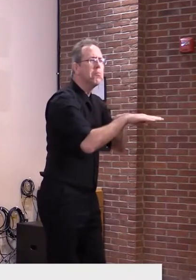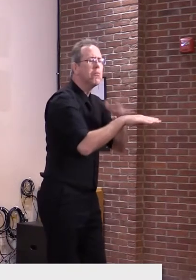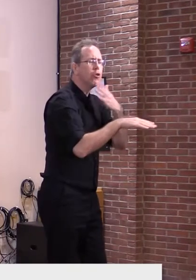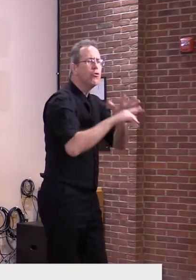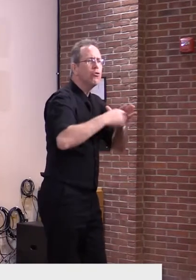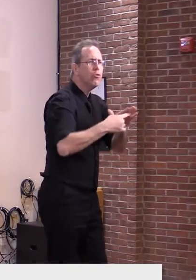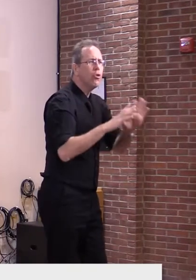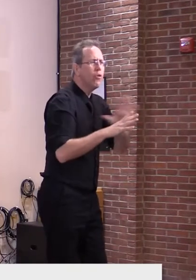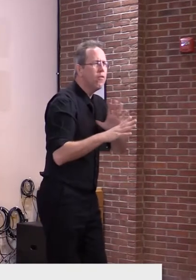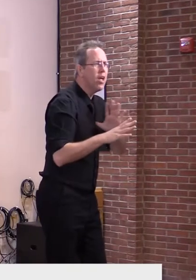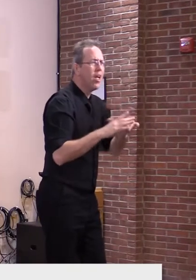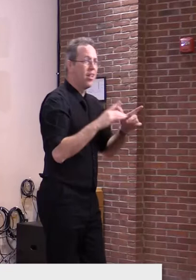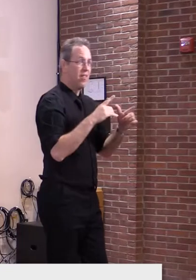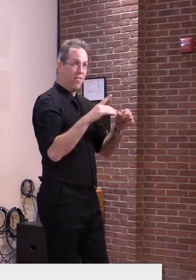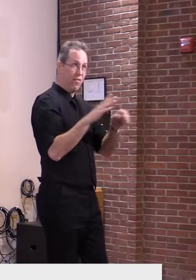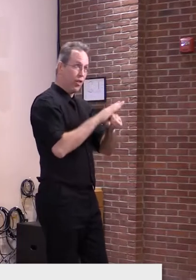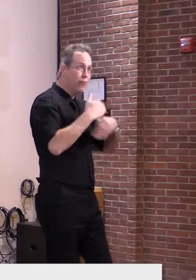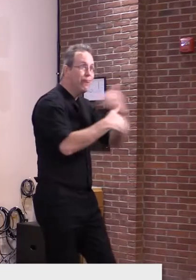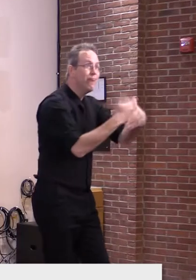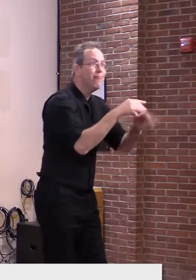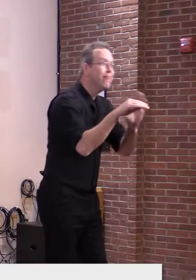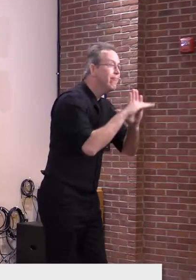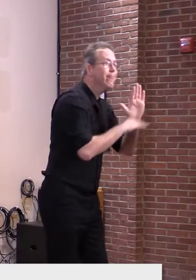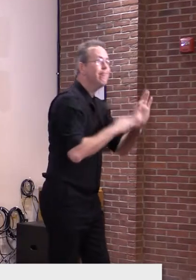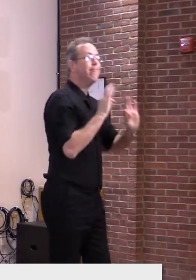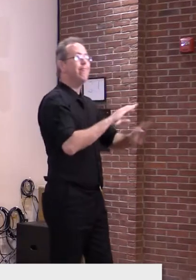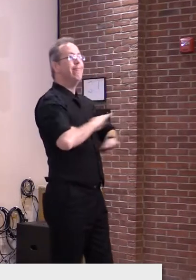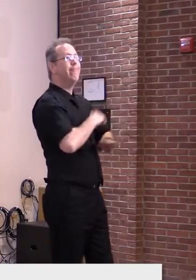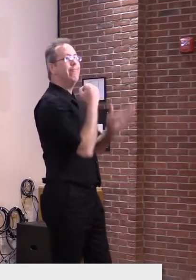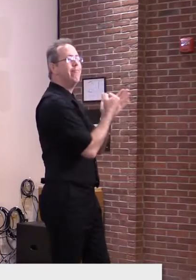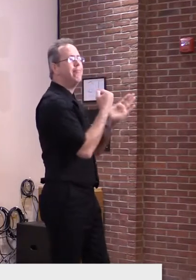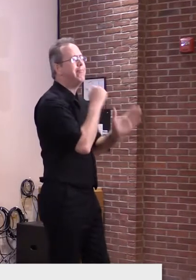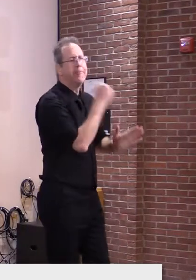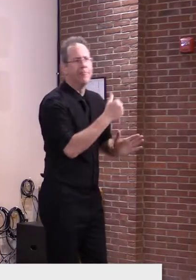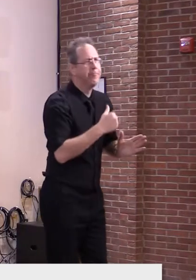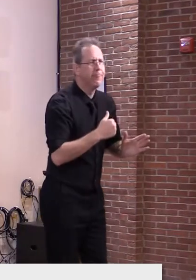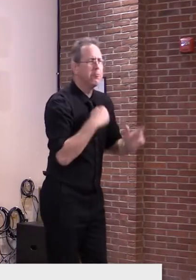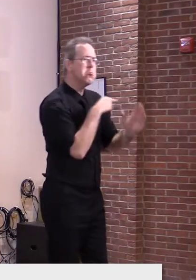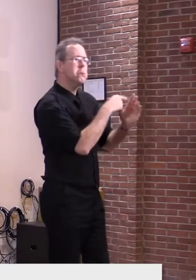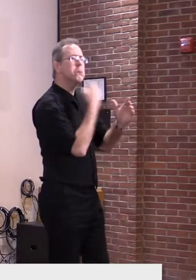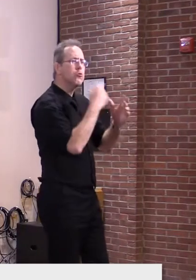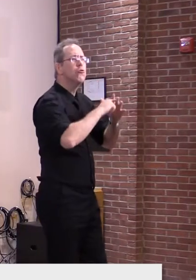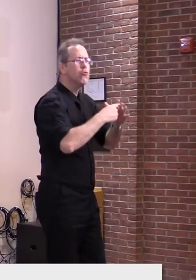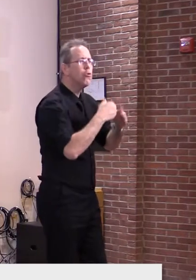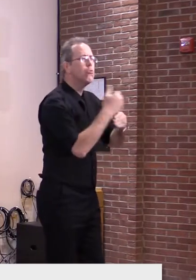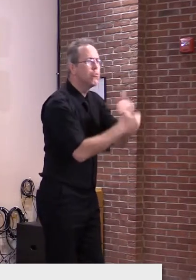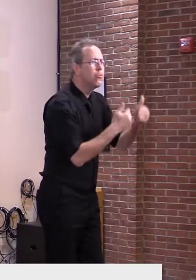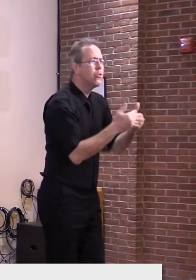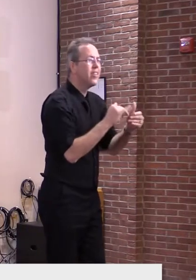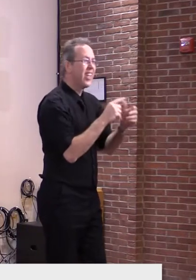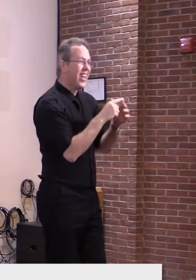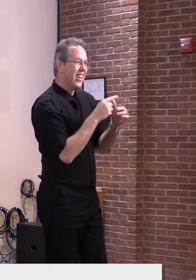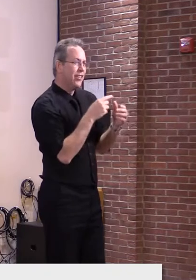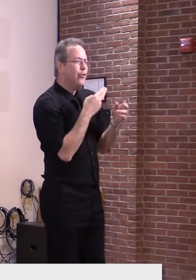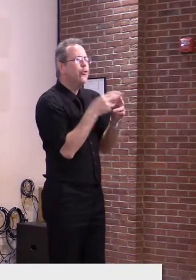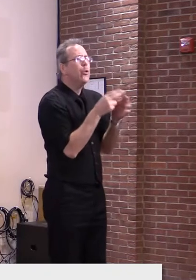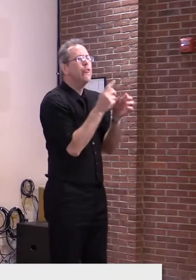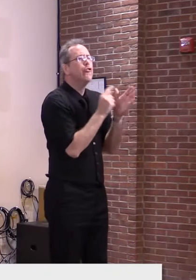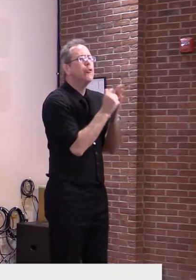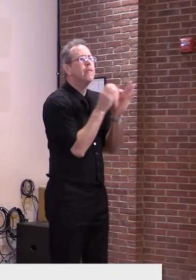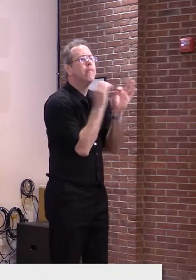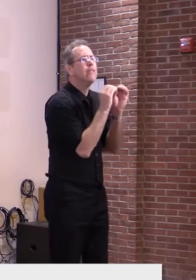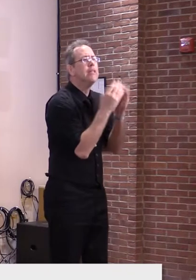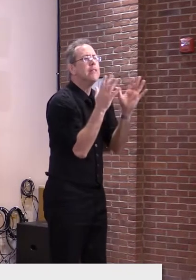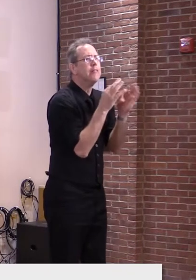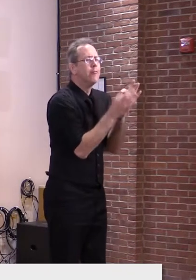as far as it should. It's nothing more, I think the governor referred to it as a short-term fix. There are no structural changes in